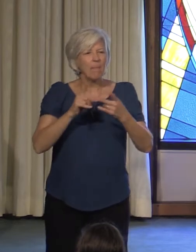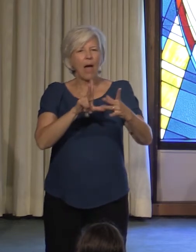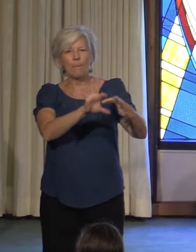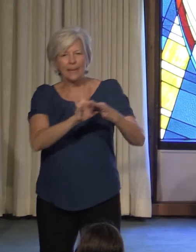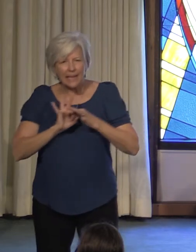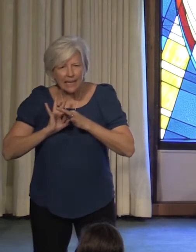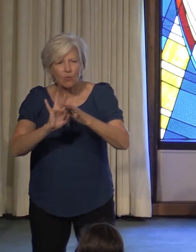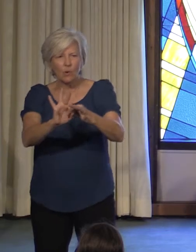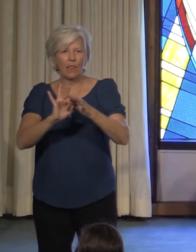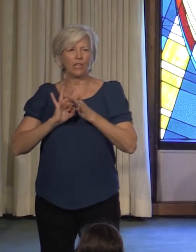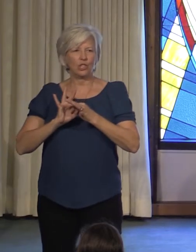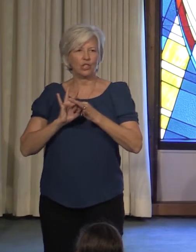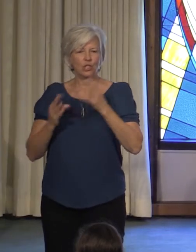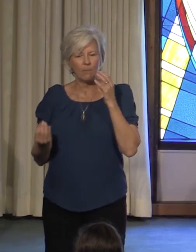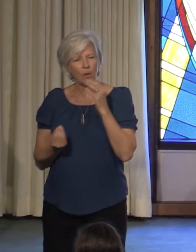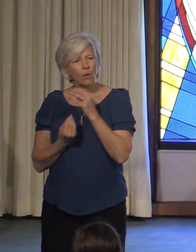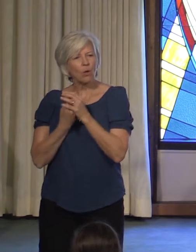our faith,